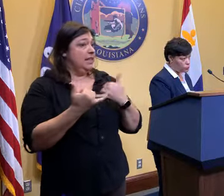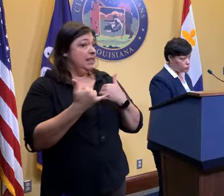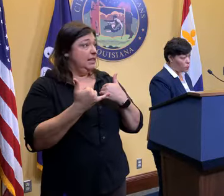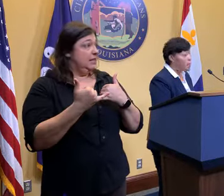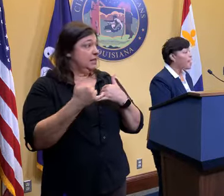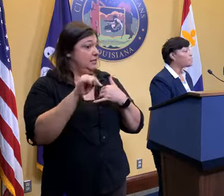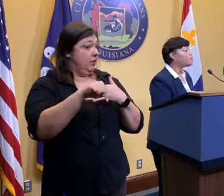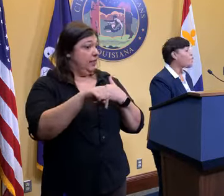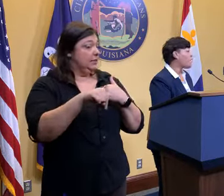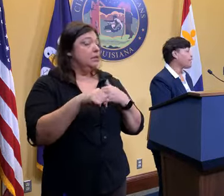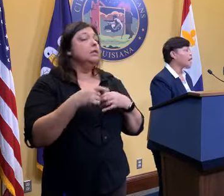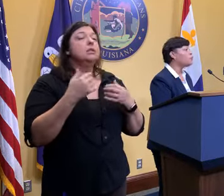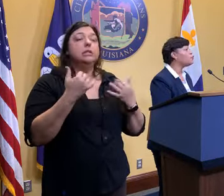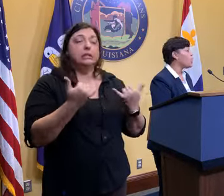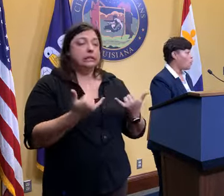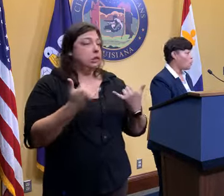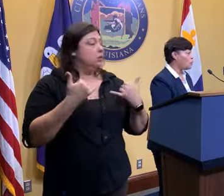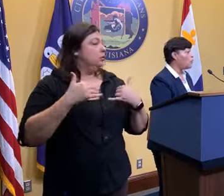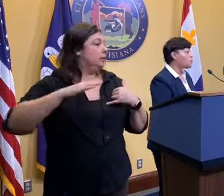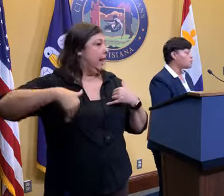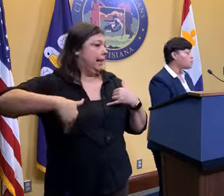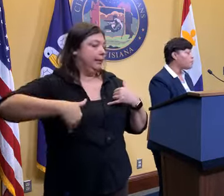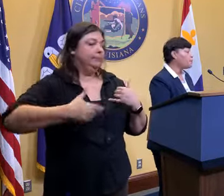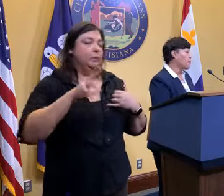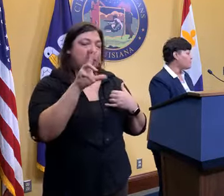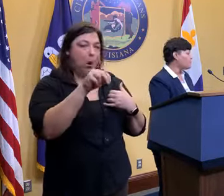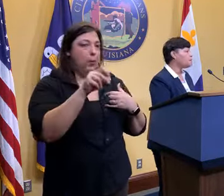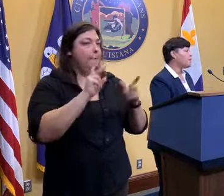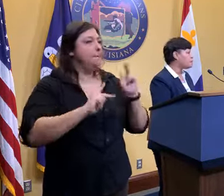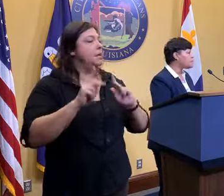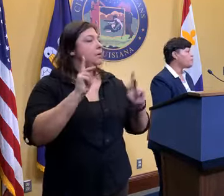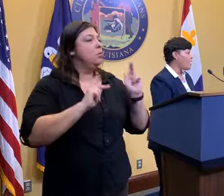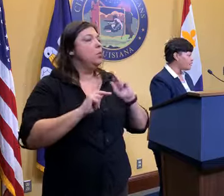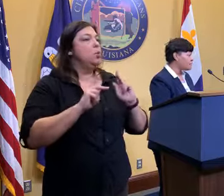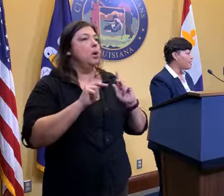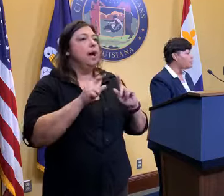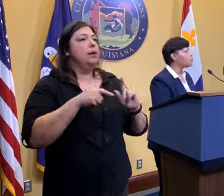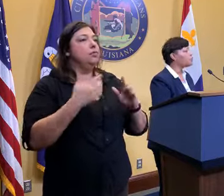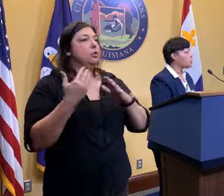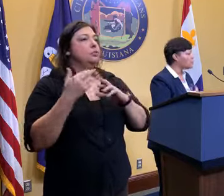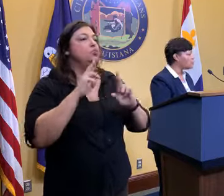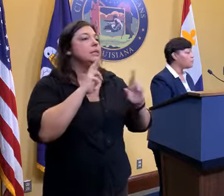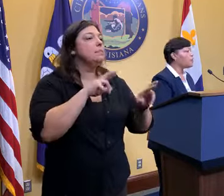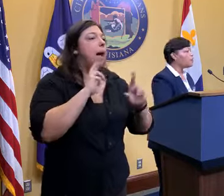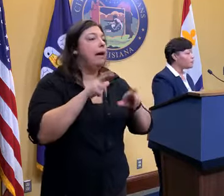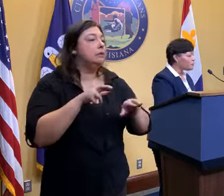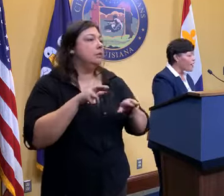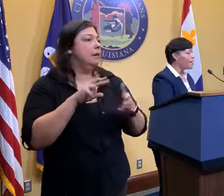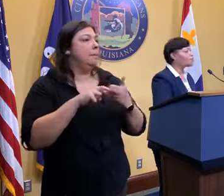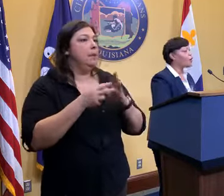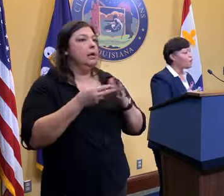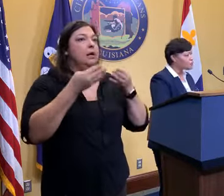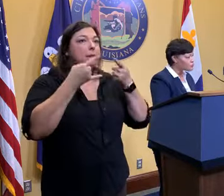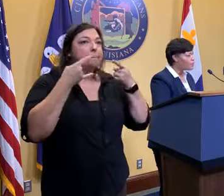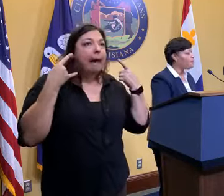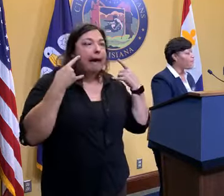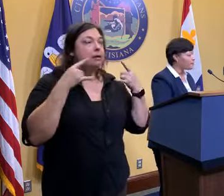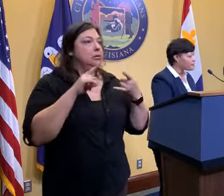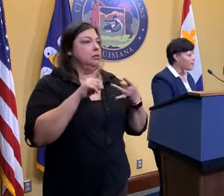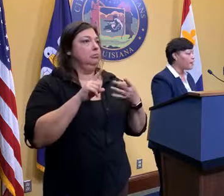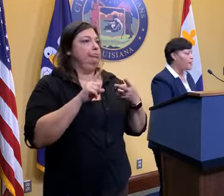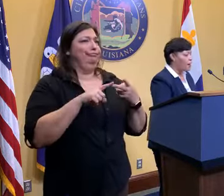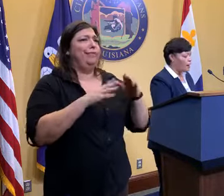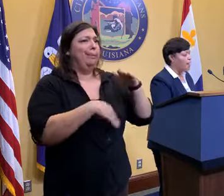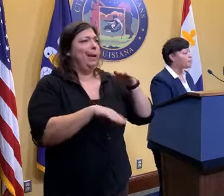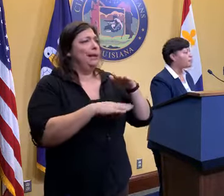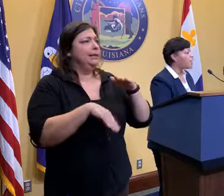yet? As of right now, no, because people have just been responsive, you know, in terms of put the mask on, just